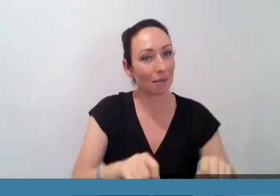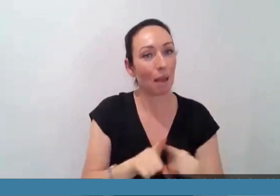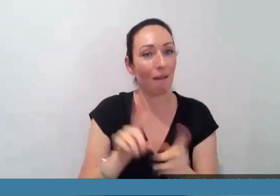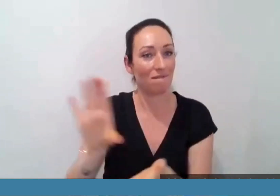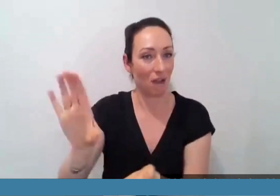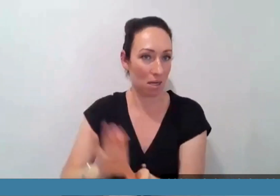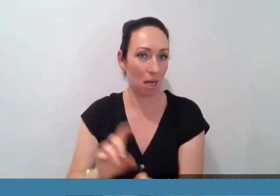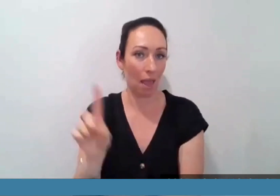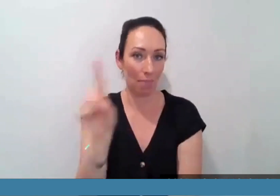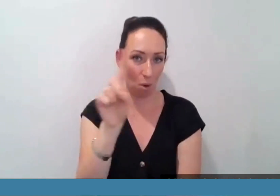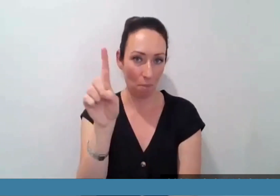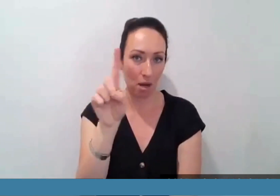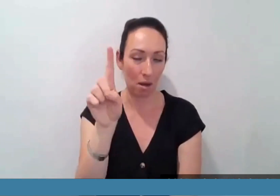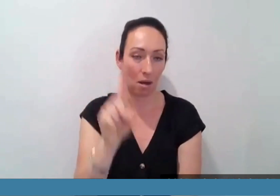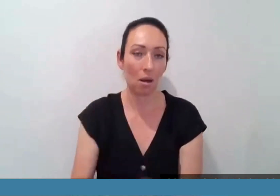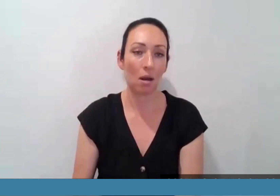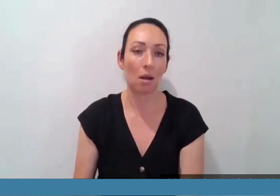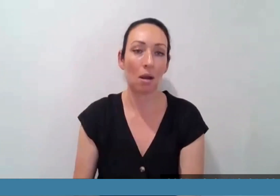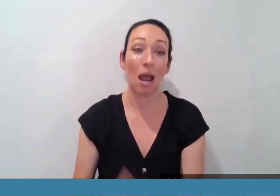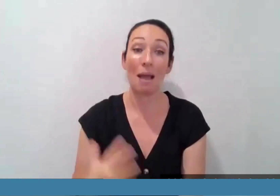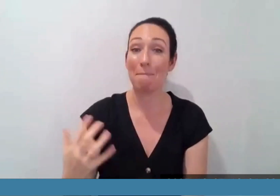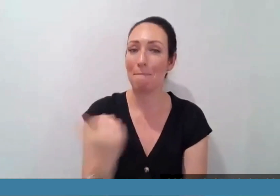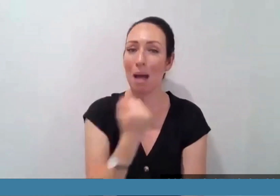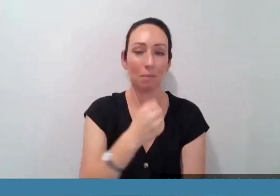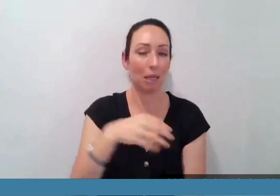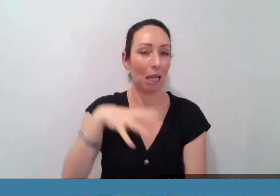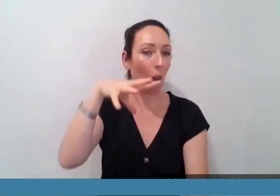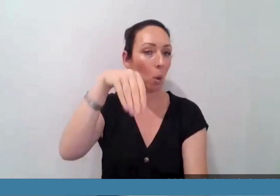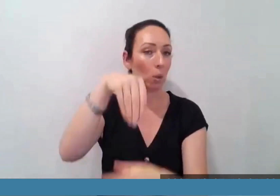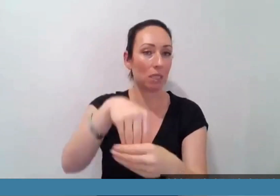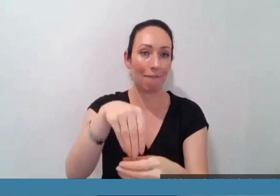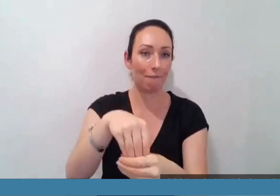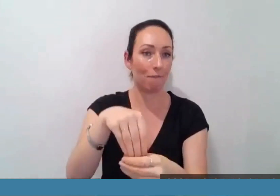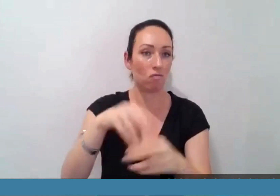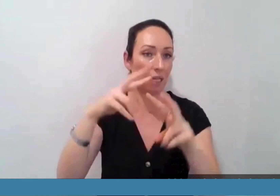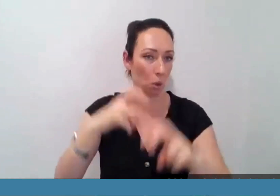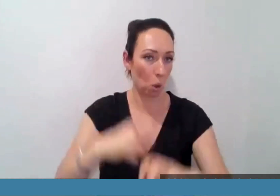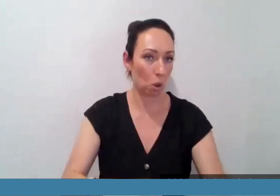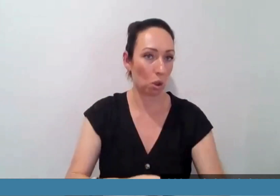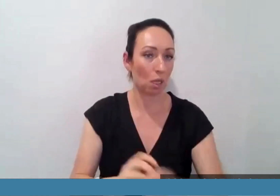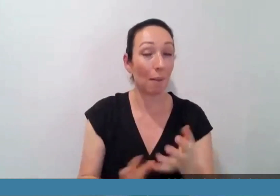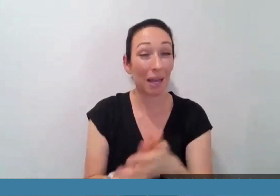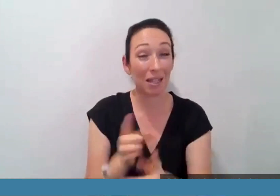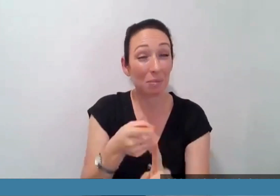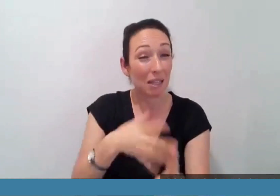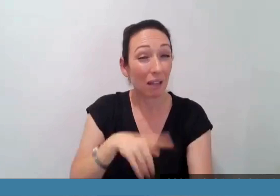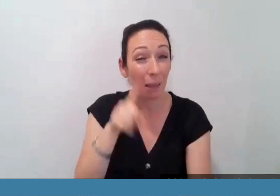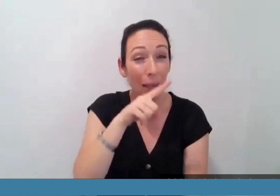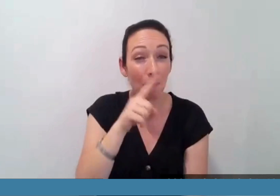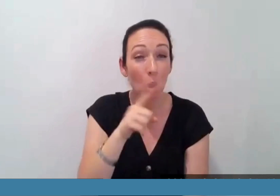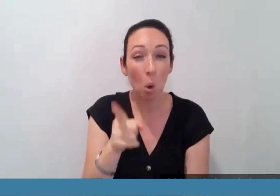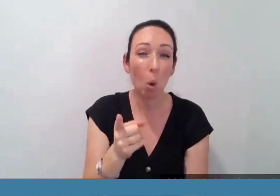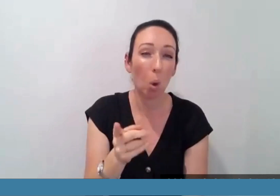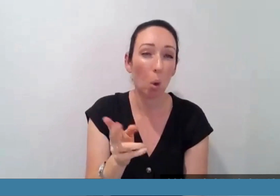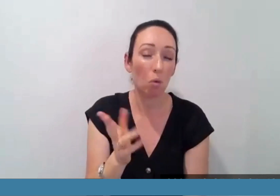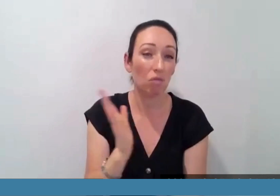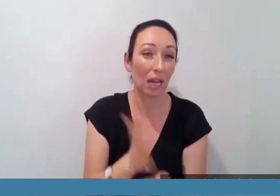It must be inclusive, especially of people who are often left out, like those with